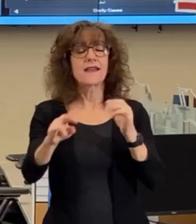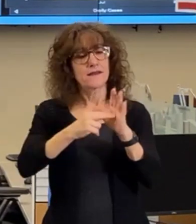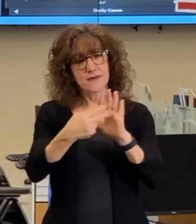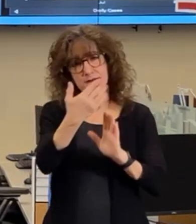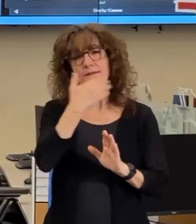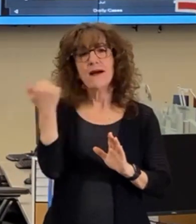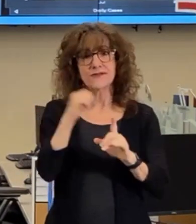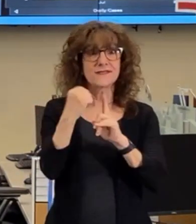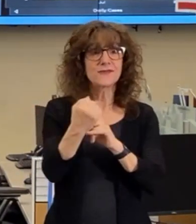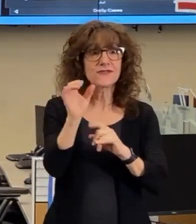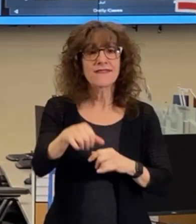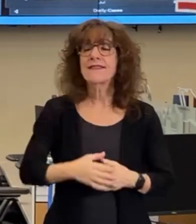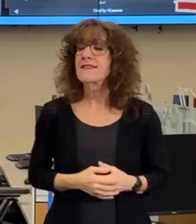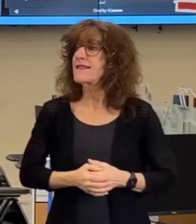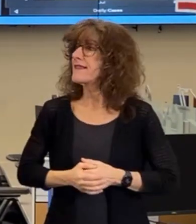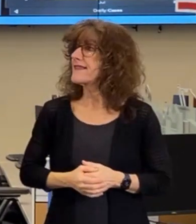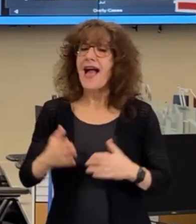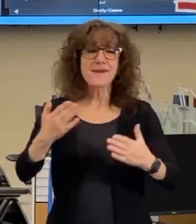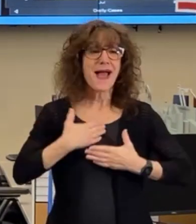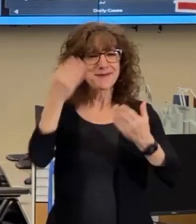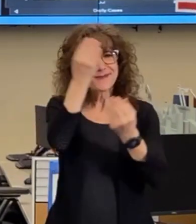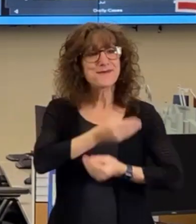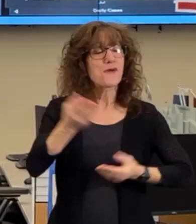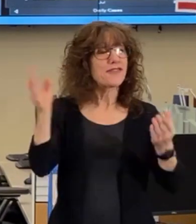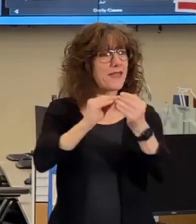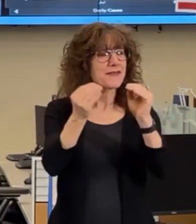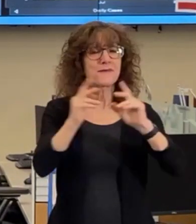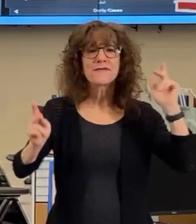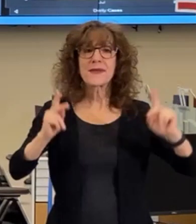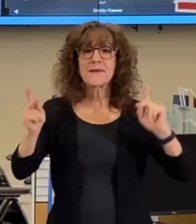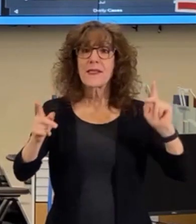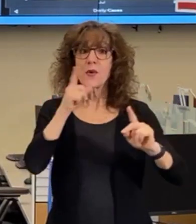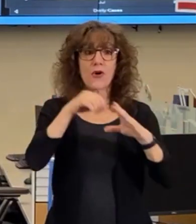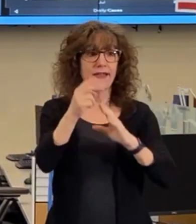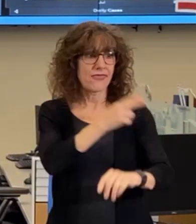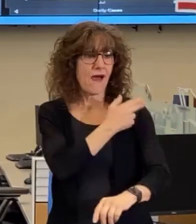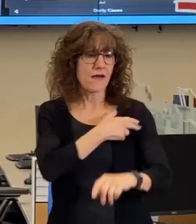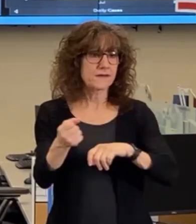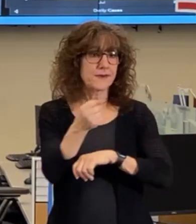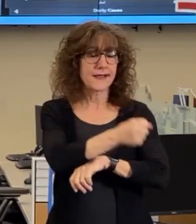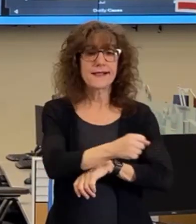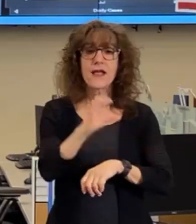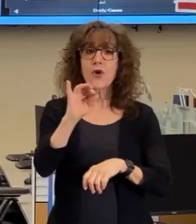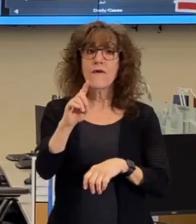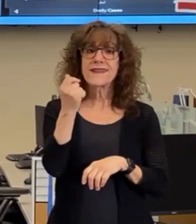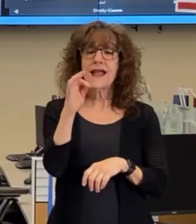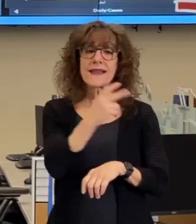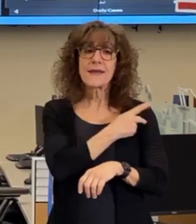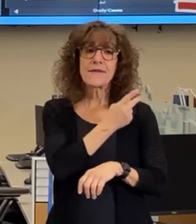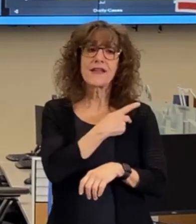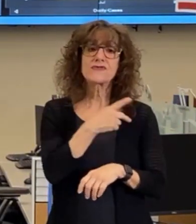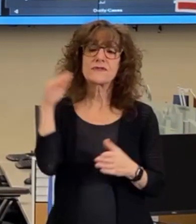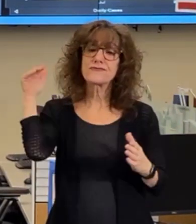even better place. I'm happy to report that the number of people who are in the hospital due to COVID-19 in the county keeps